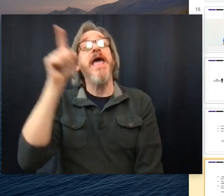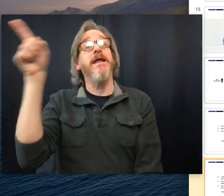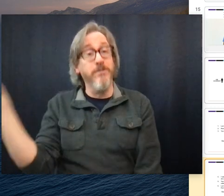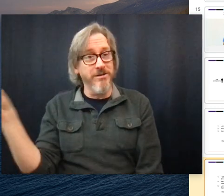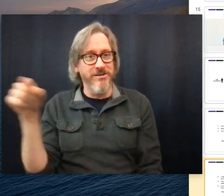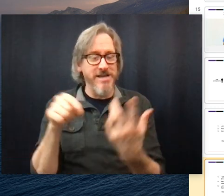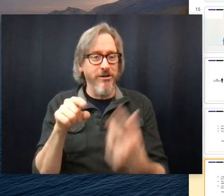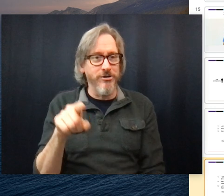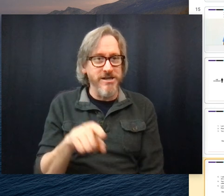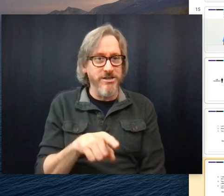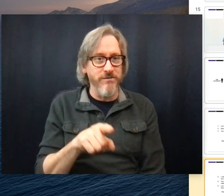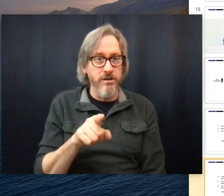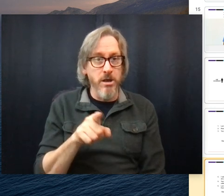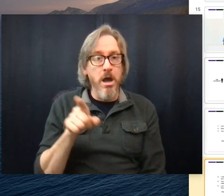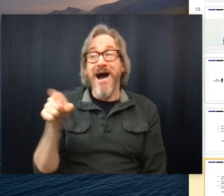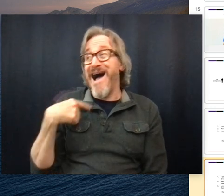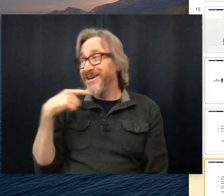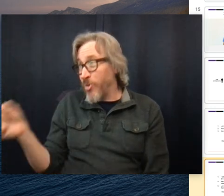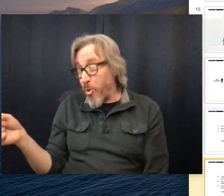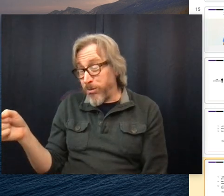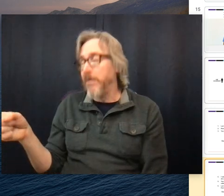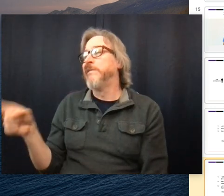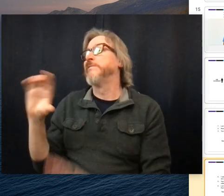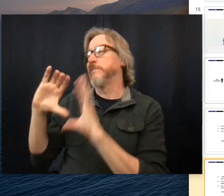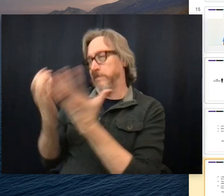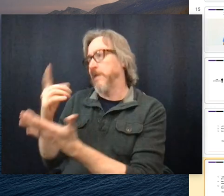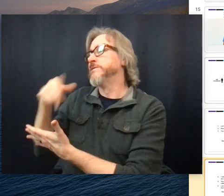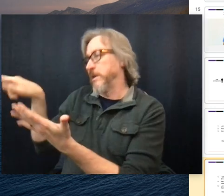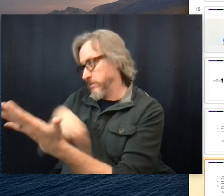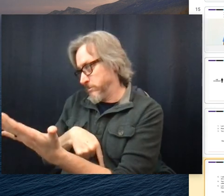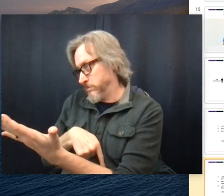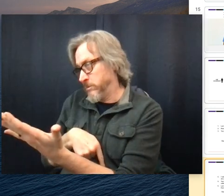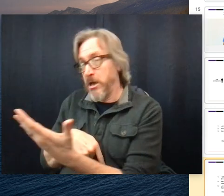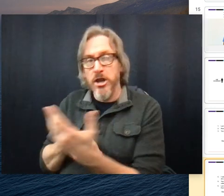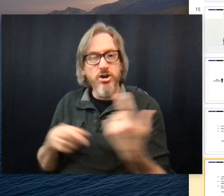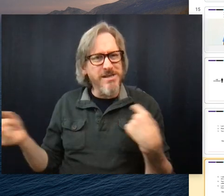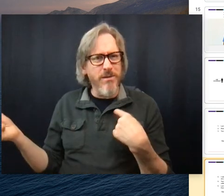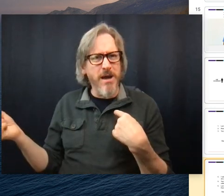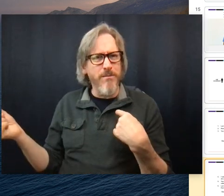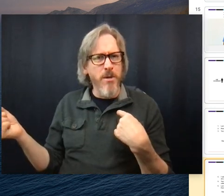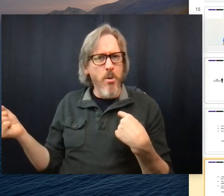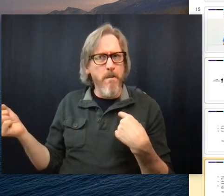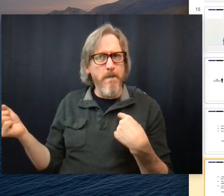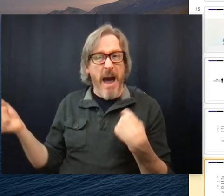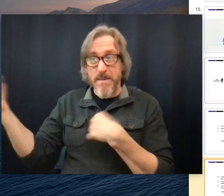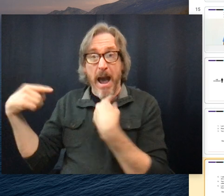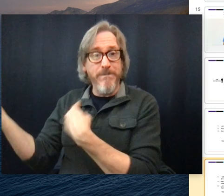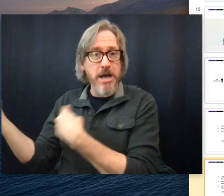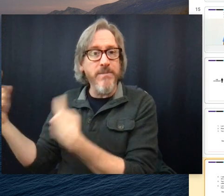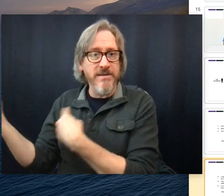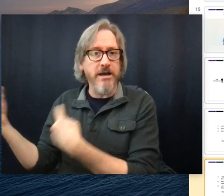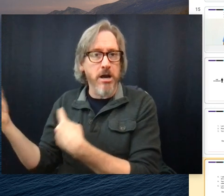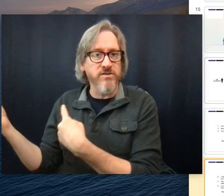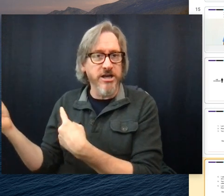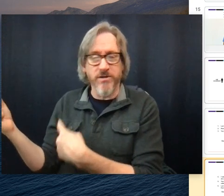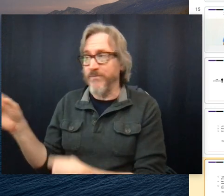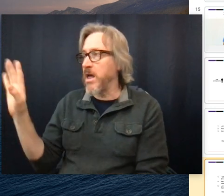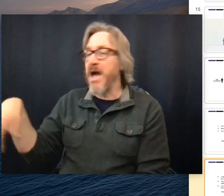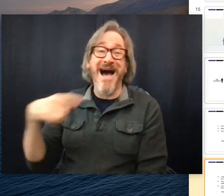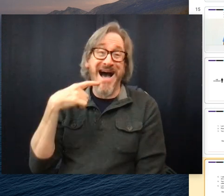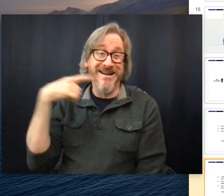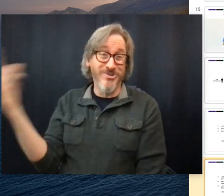And then there's that little transition of, notice how I'm I'm becoming that